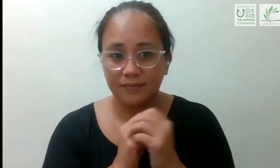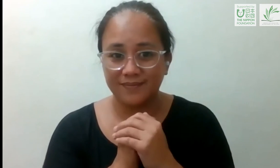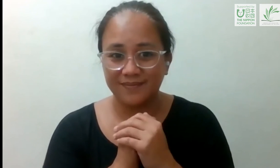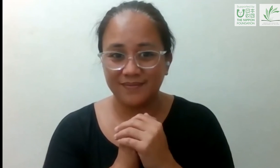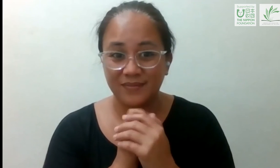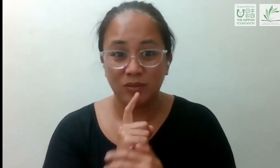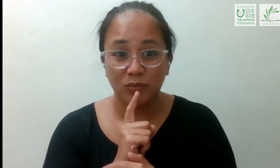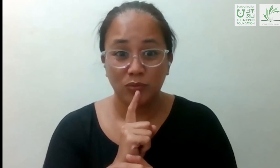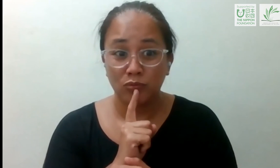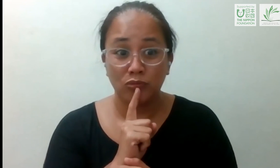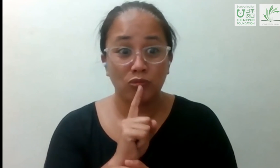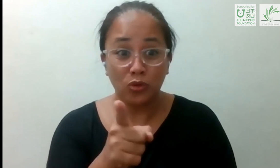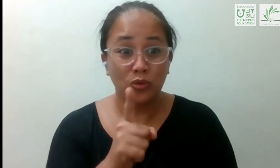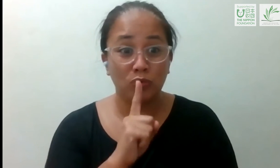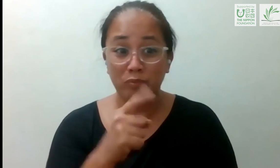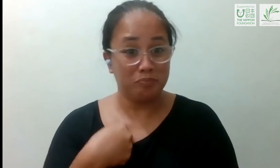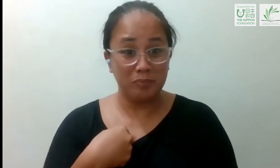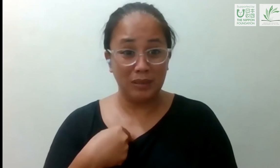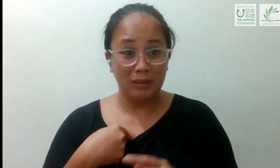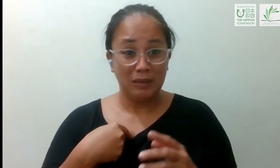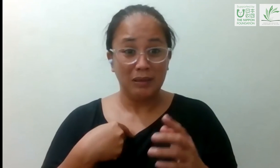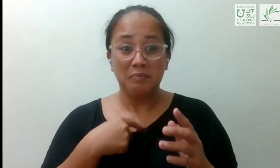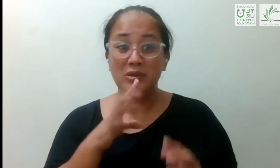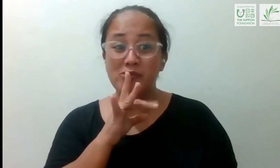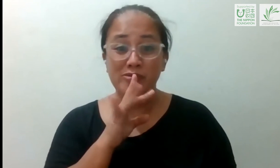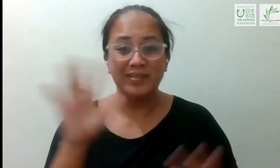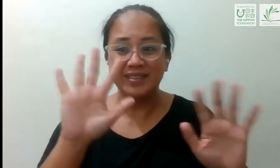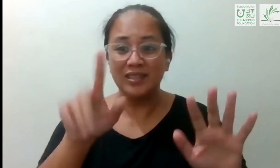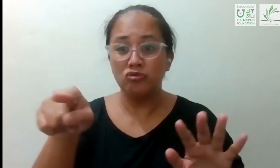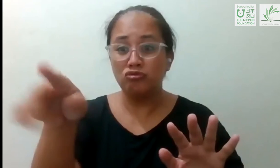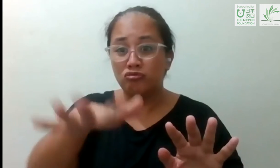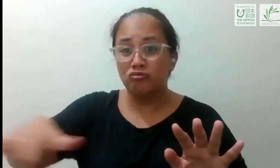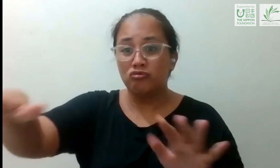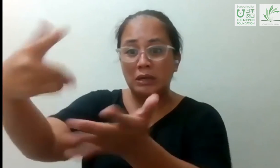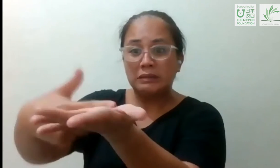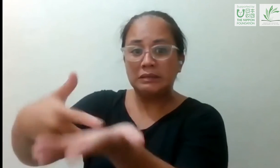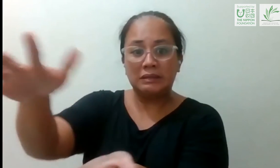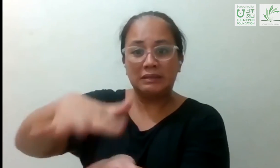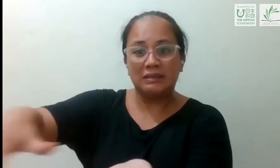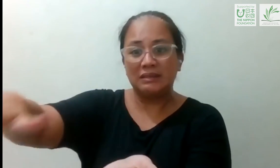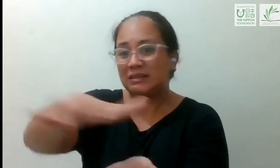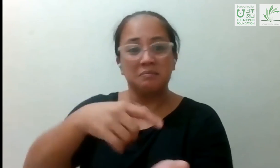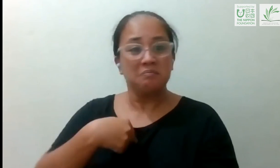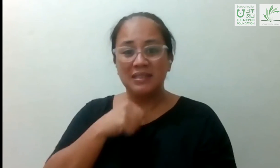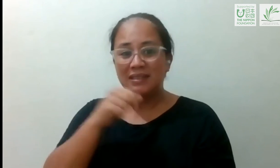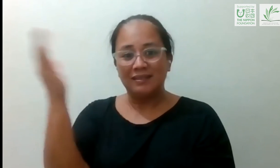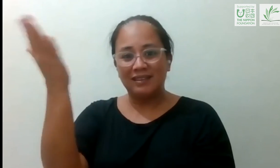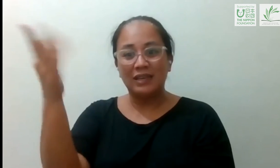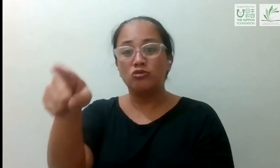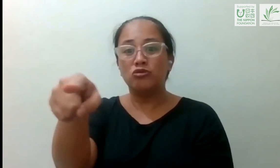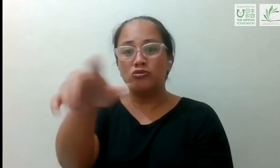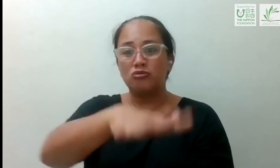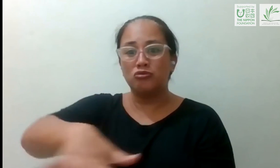I'm not going to talk, so you're going to talk to each other to discuss this to make sure that you're all on the